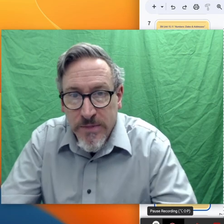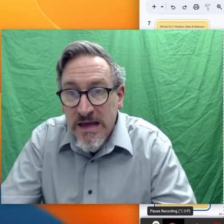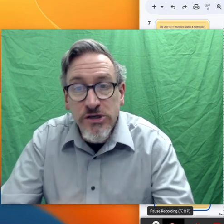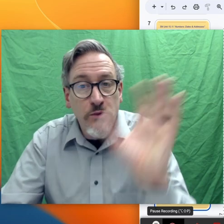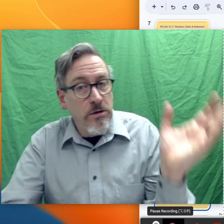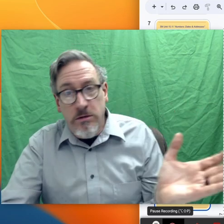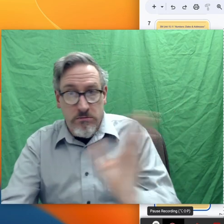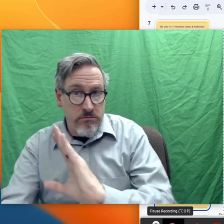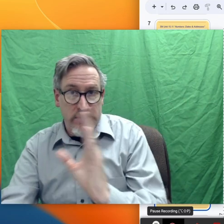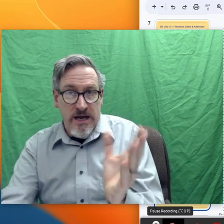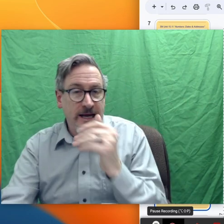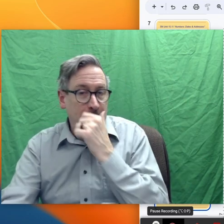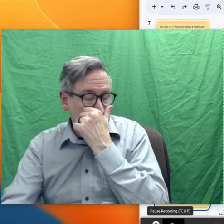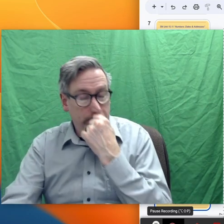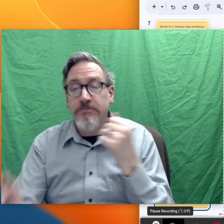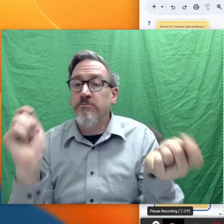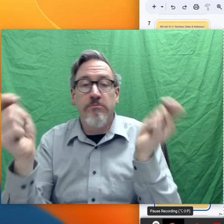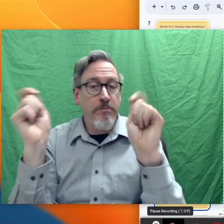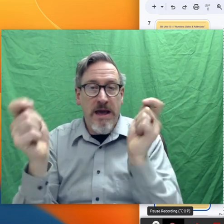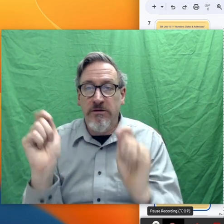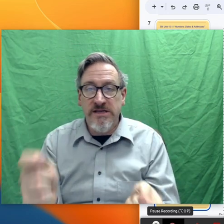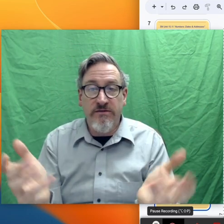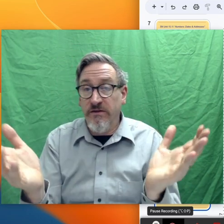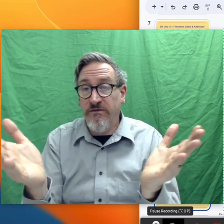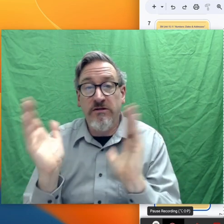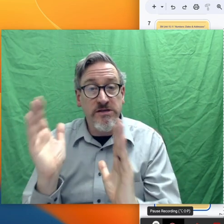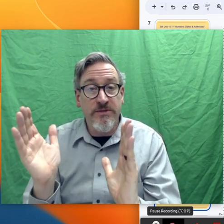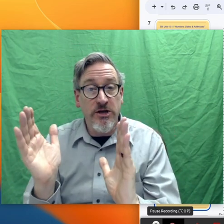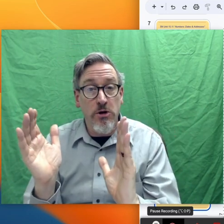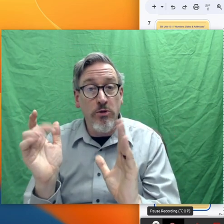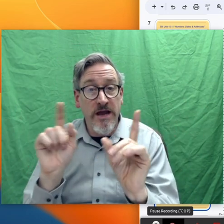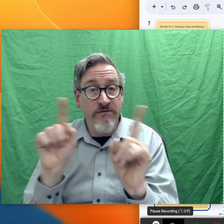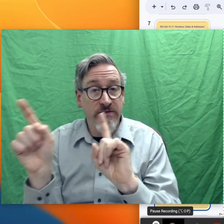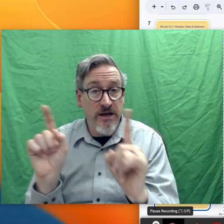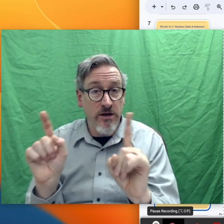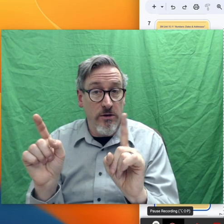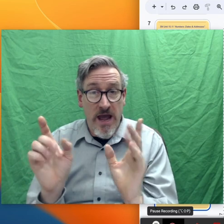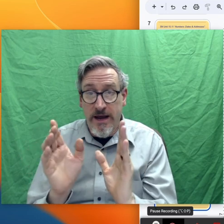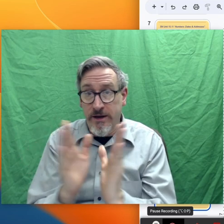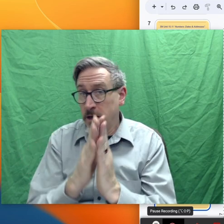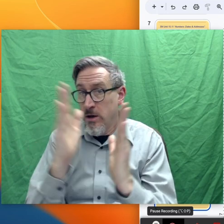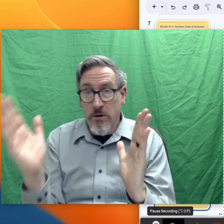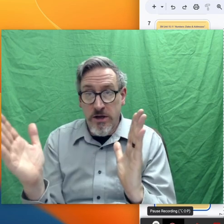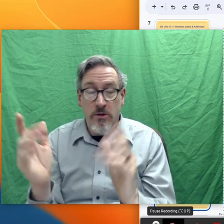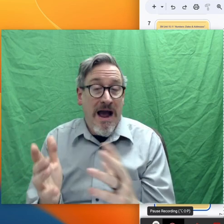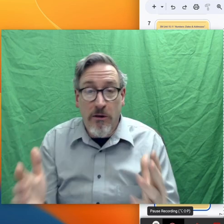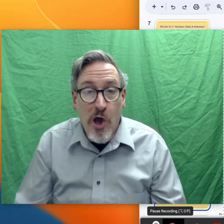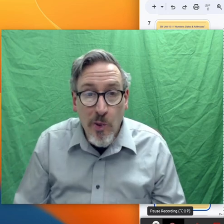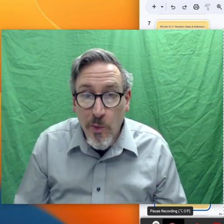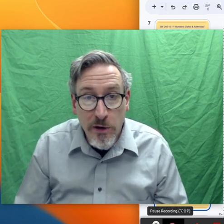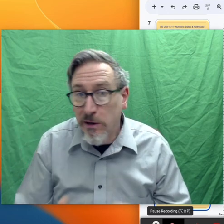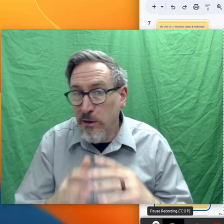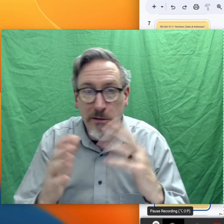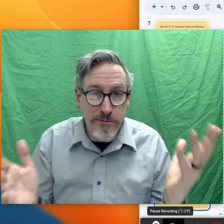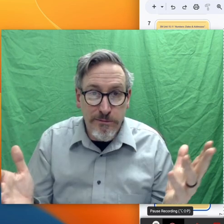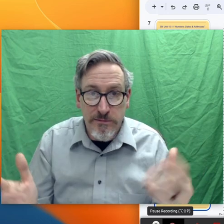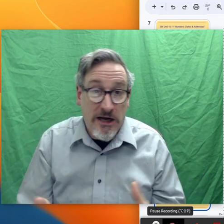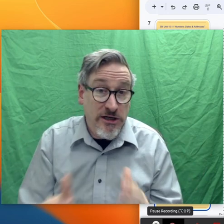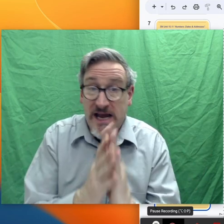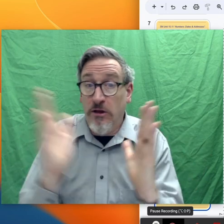Okay, so again, patterning these off. Figure something in your own life that had, how long